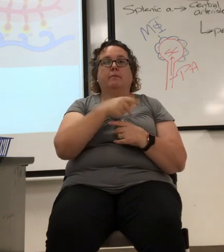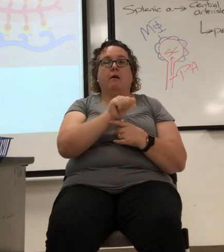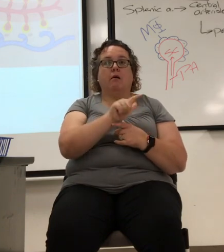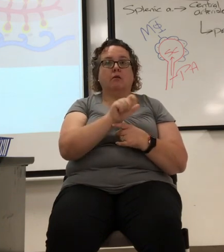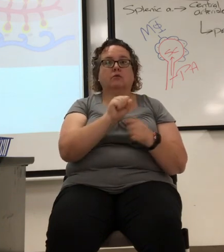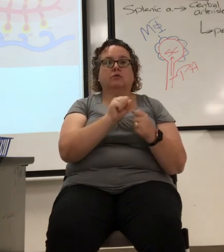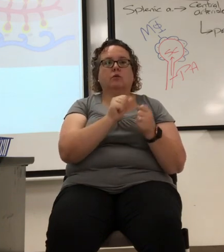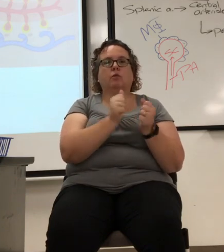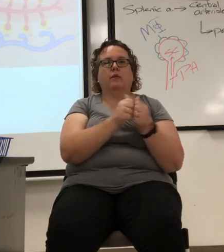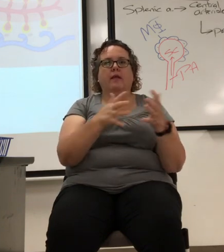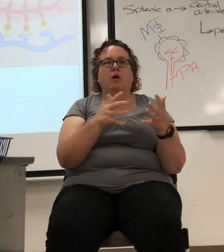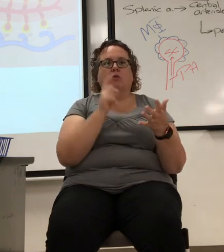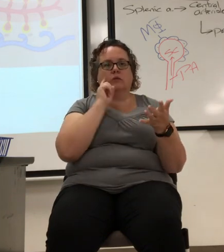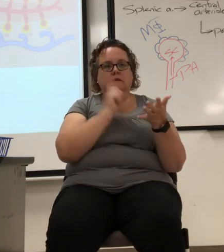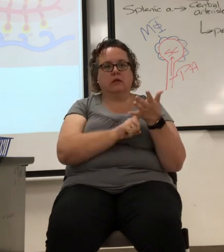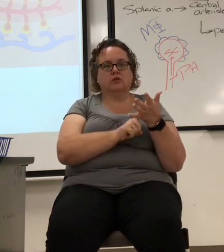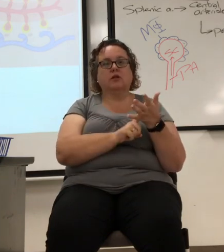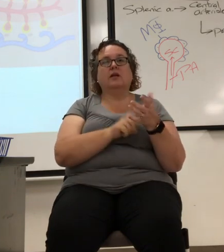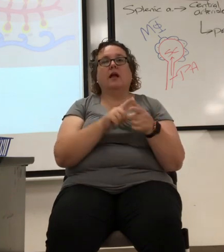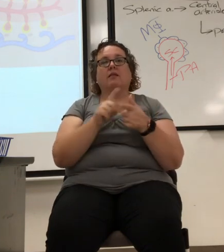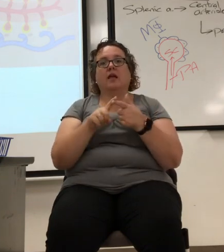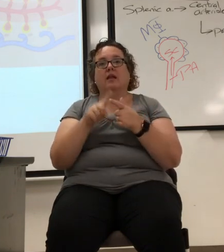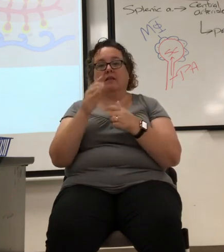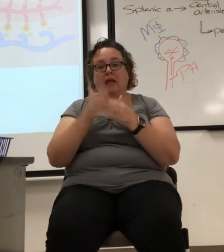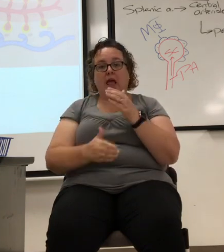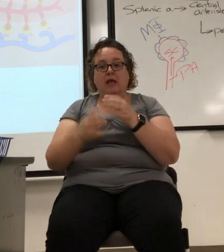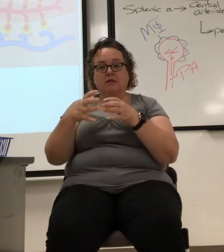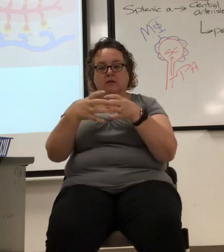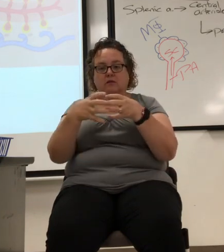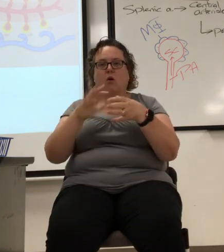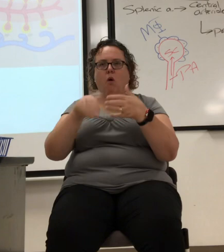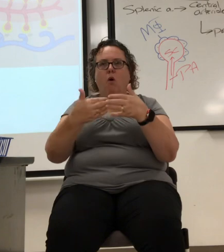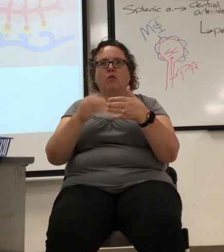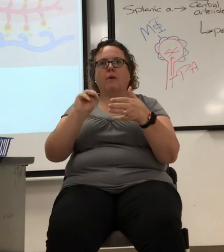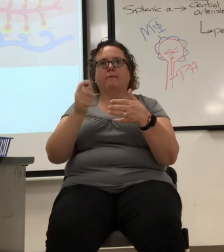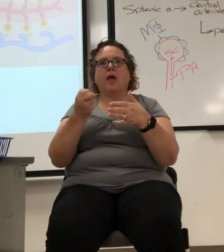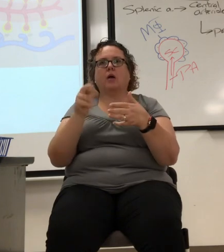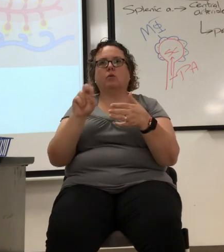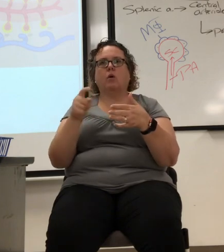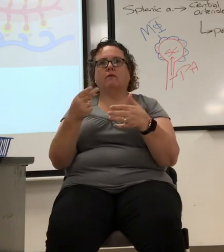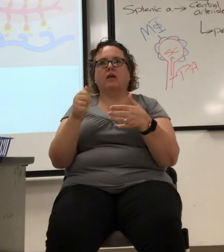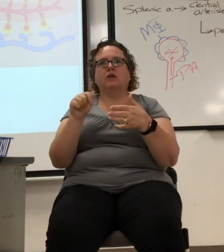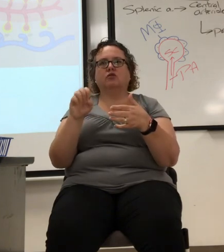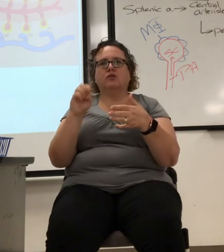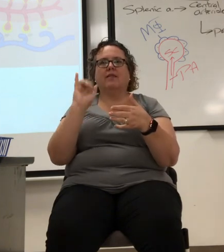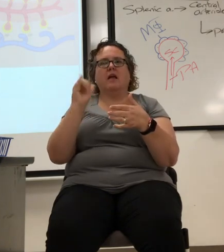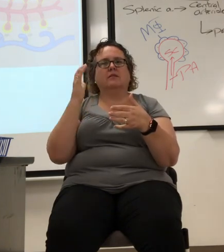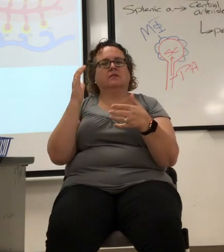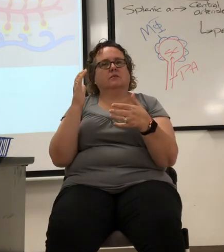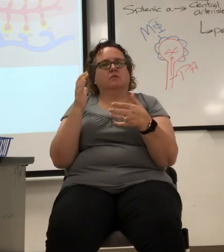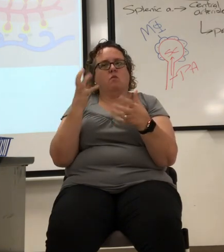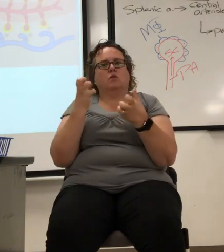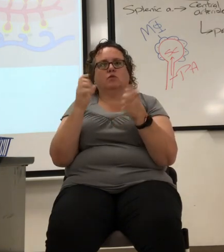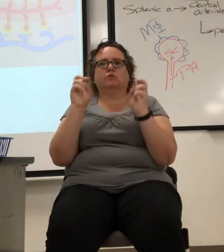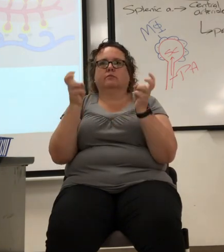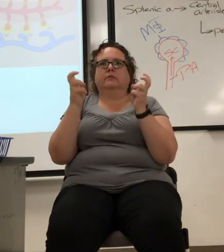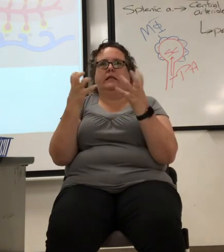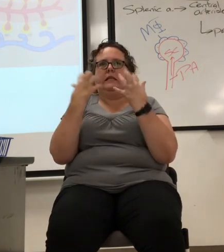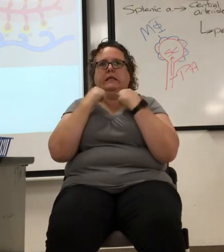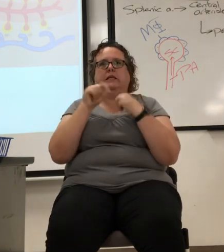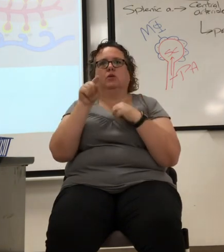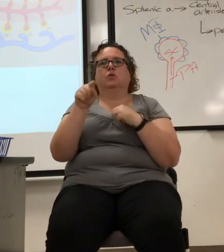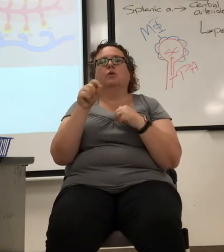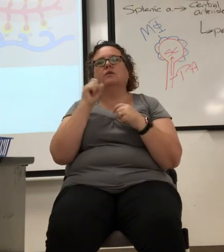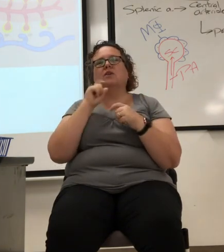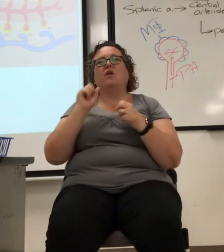my gosh, there's all those macrophages that want to eat me. Okay, this is why the spleen helps fight infection. If you can make it through there, well,